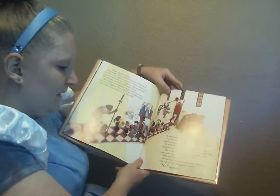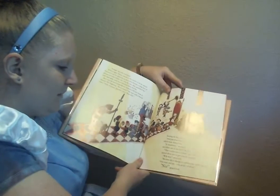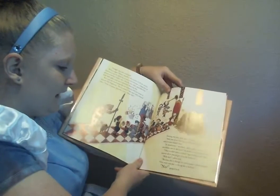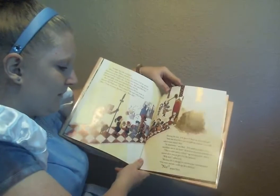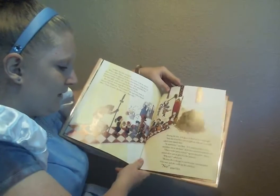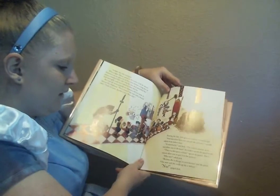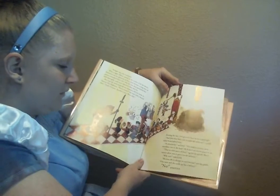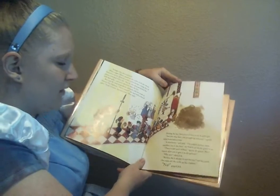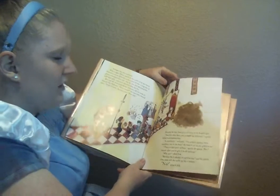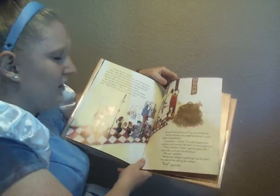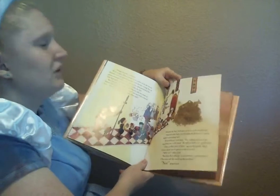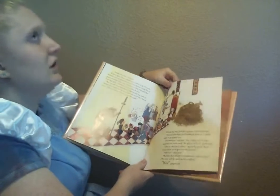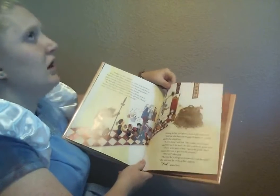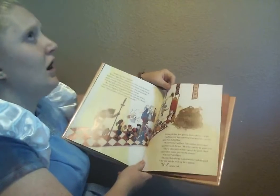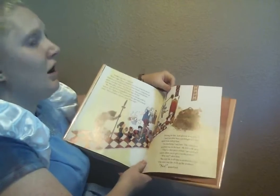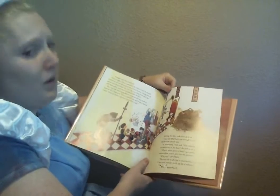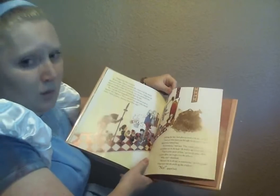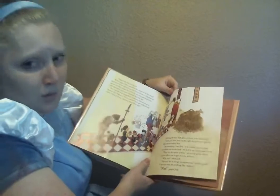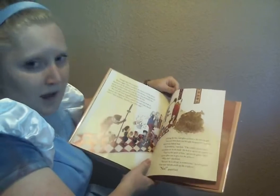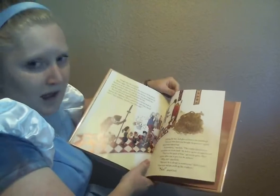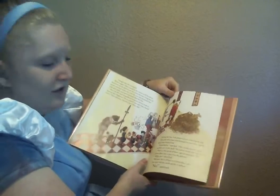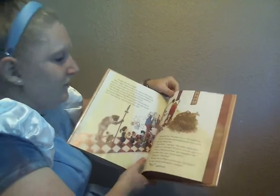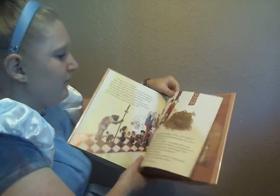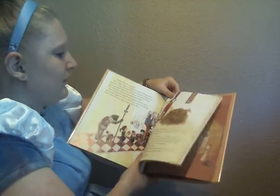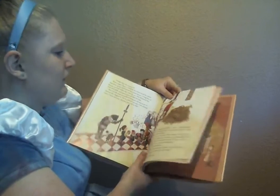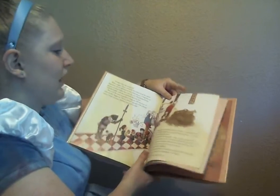like a balloon. No, gasped Jack.